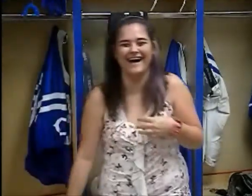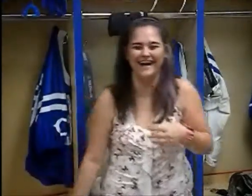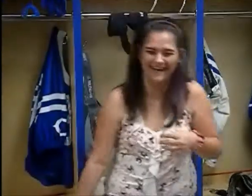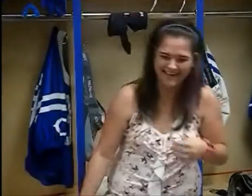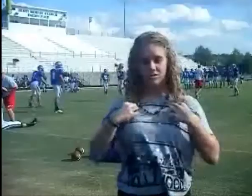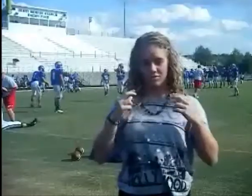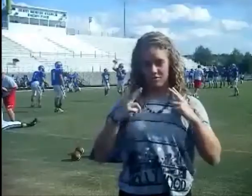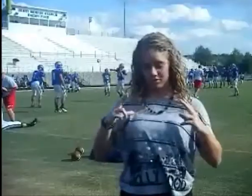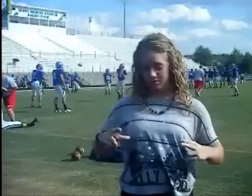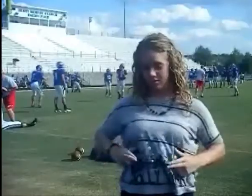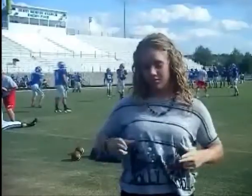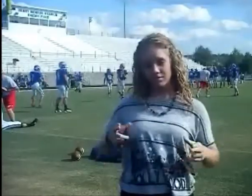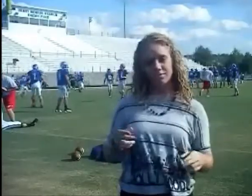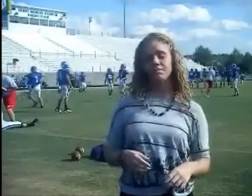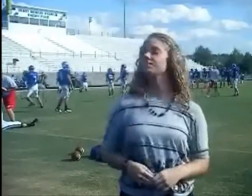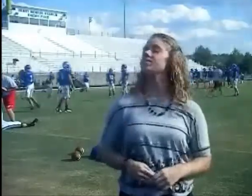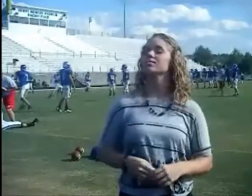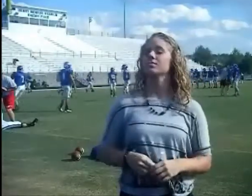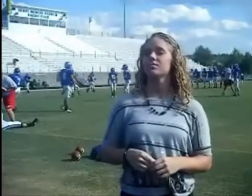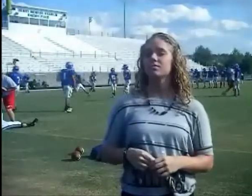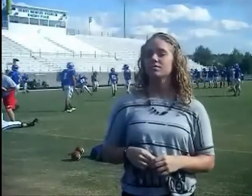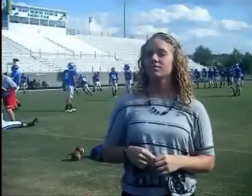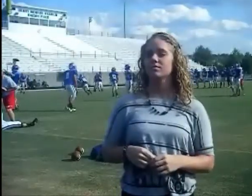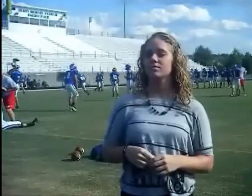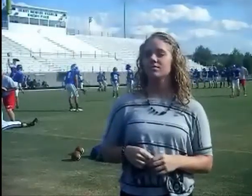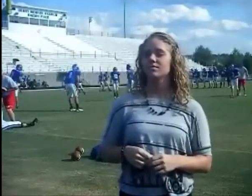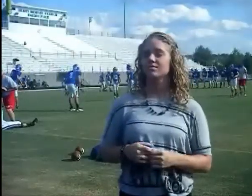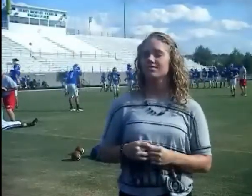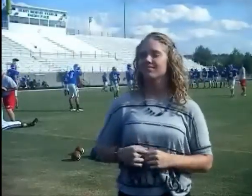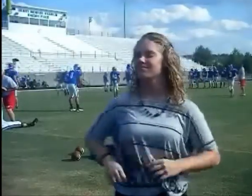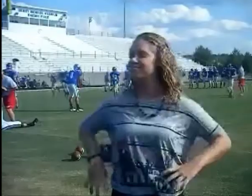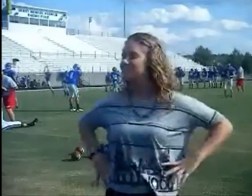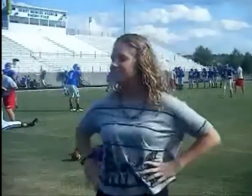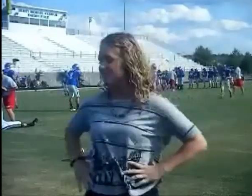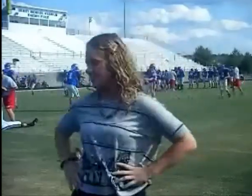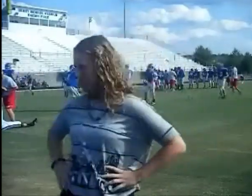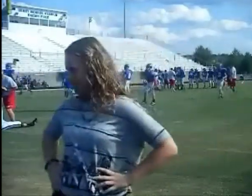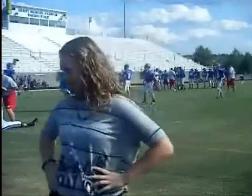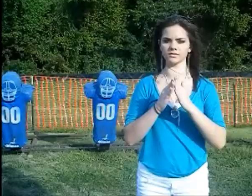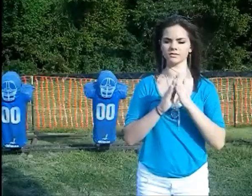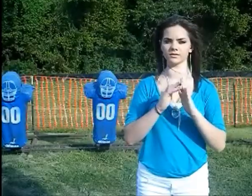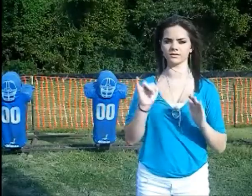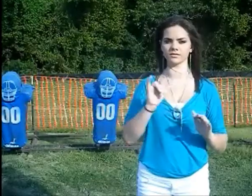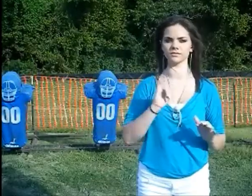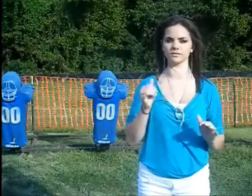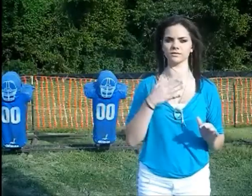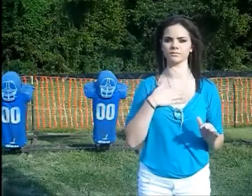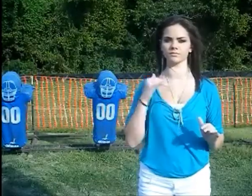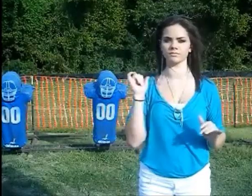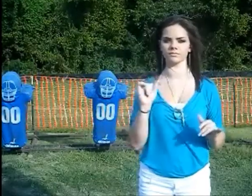Smoke rolling out the window And ice cold beer sitting in a console